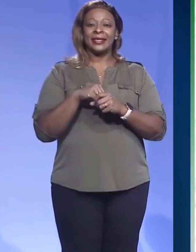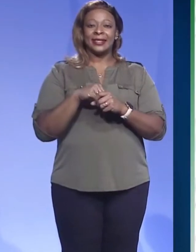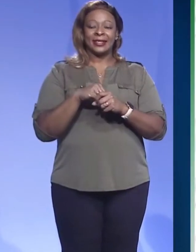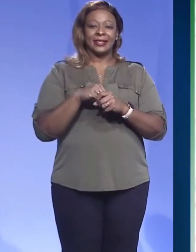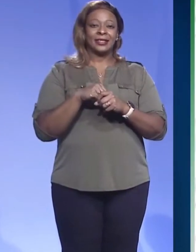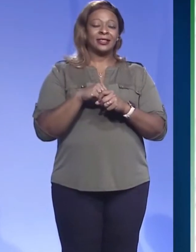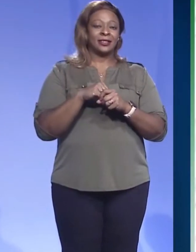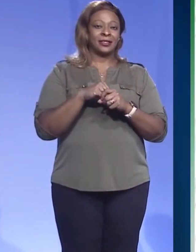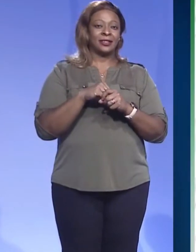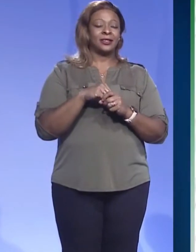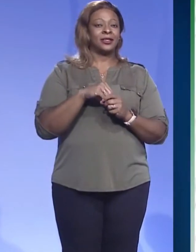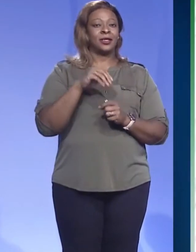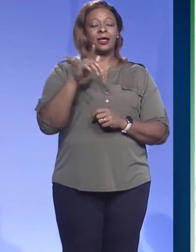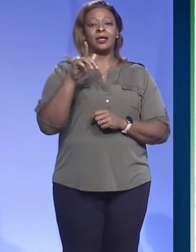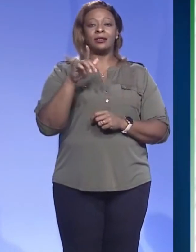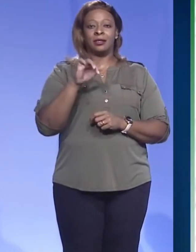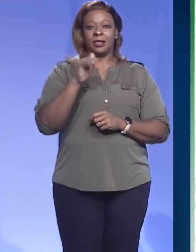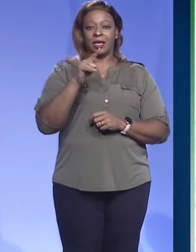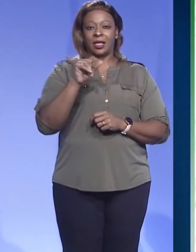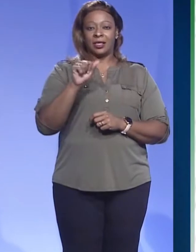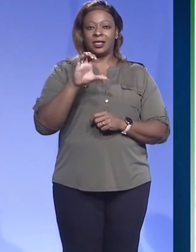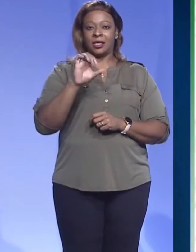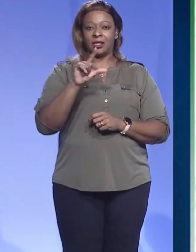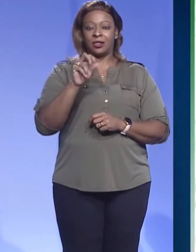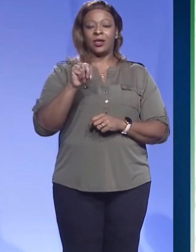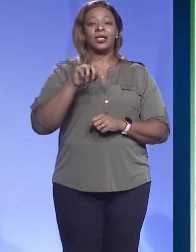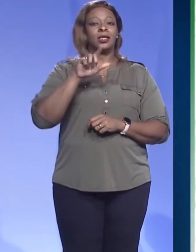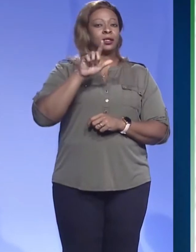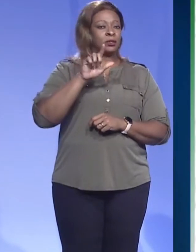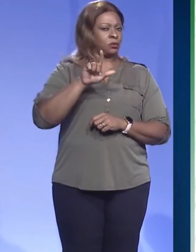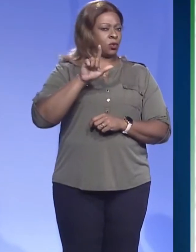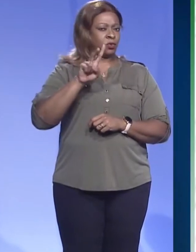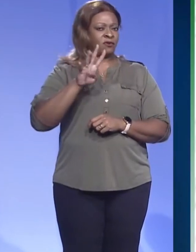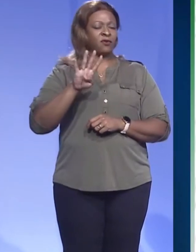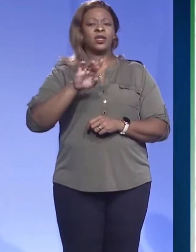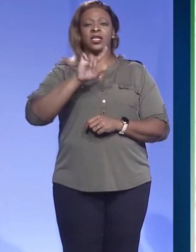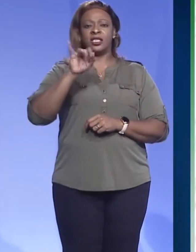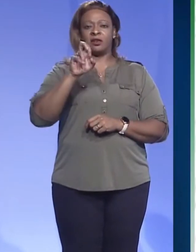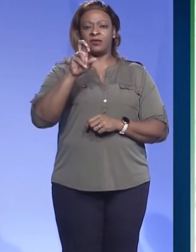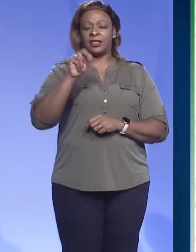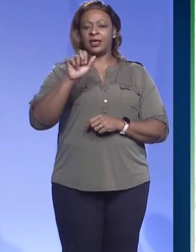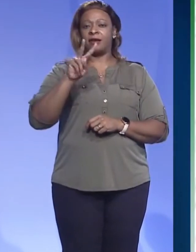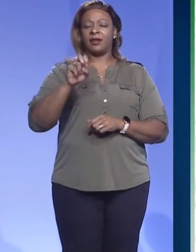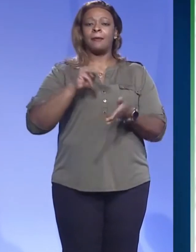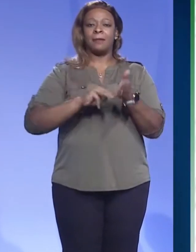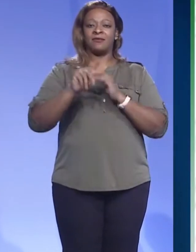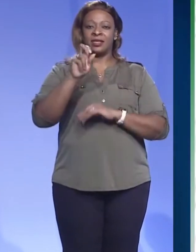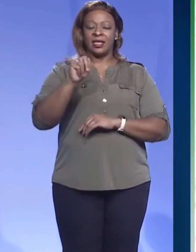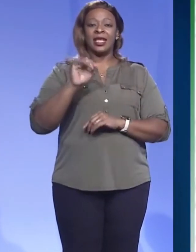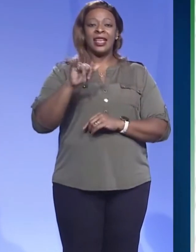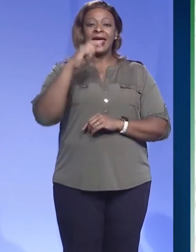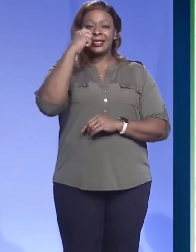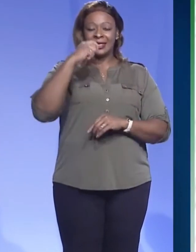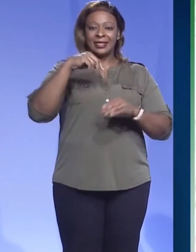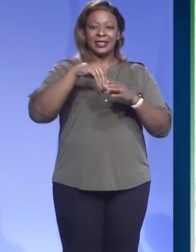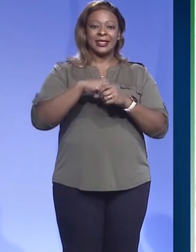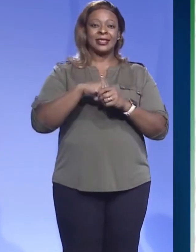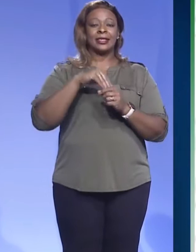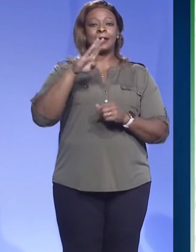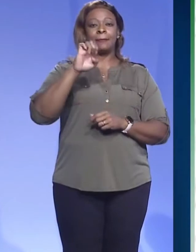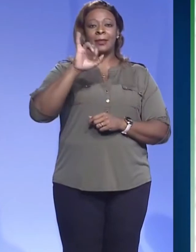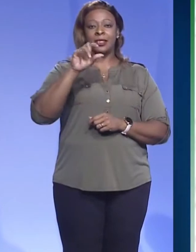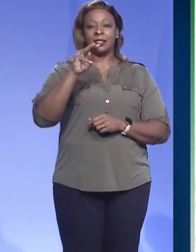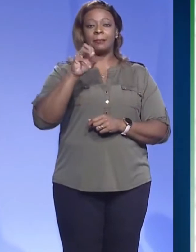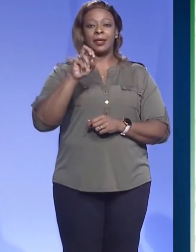Sagrado Corazon, the 1344 Jefferson Avenue, Memphis, Tennessee. The testing will be in the basement. If you